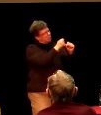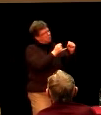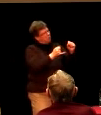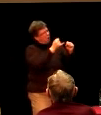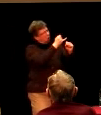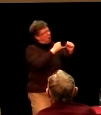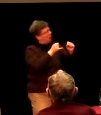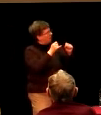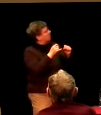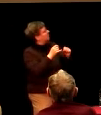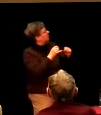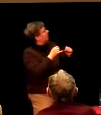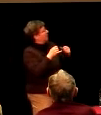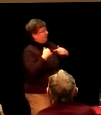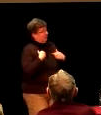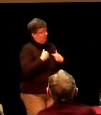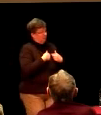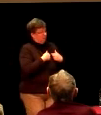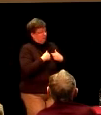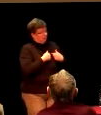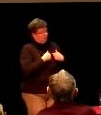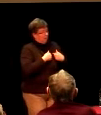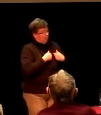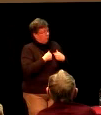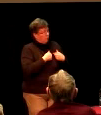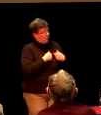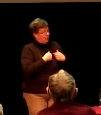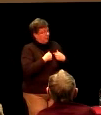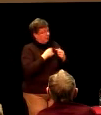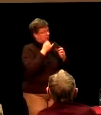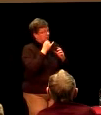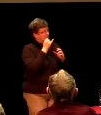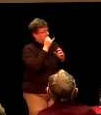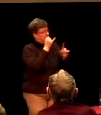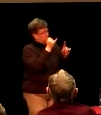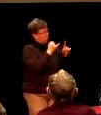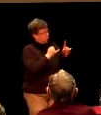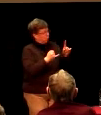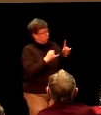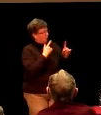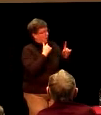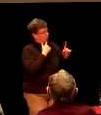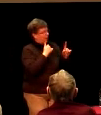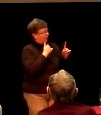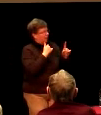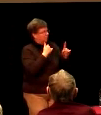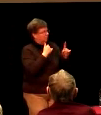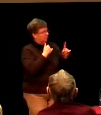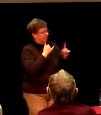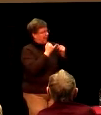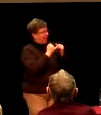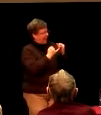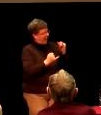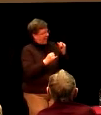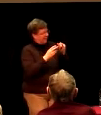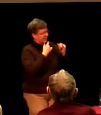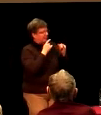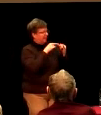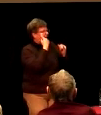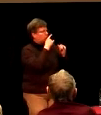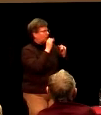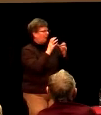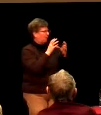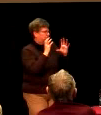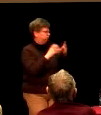We very scientifically drew a red line around that red area and said that looked like a blob.